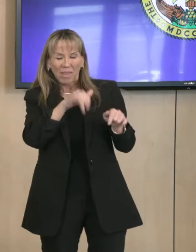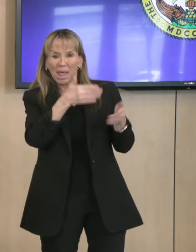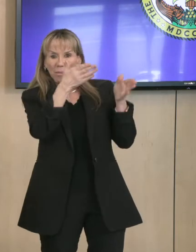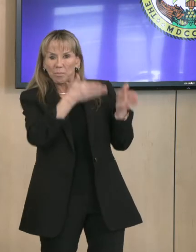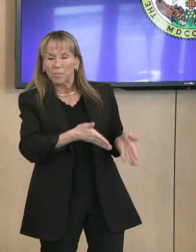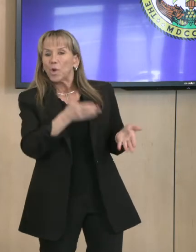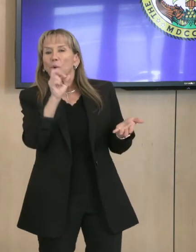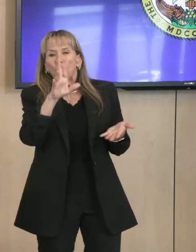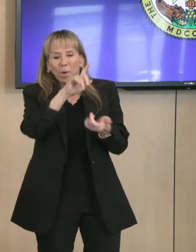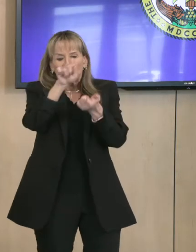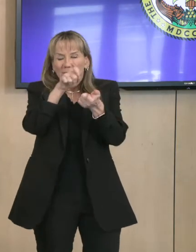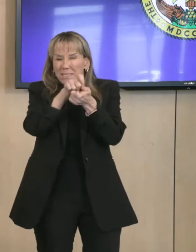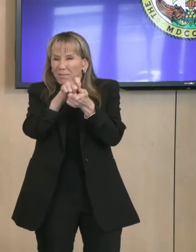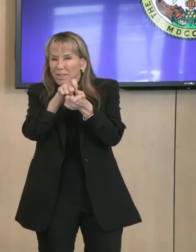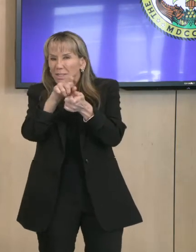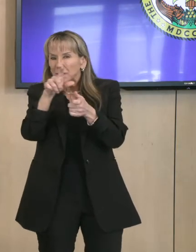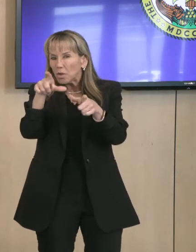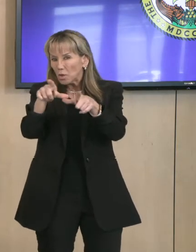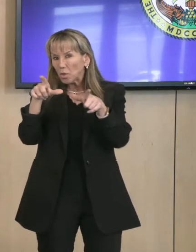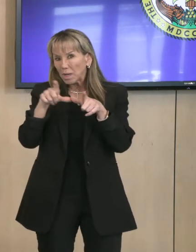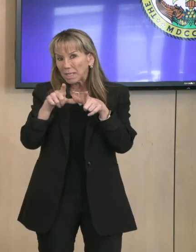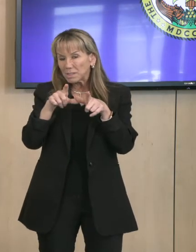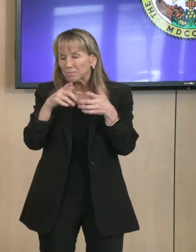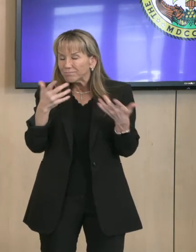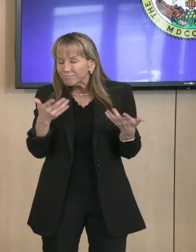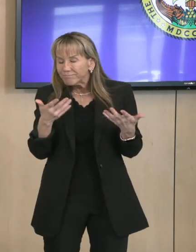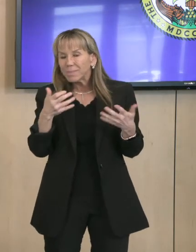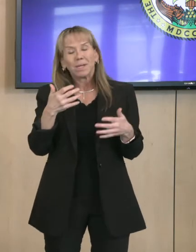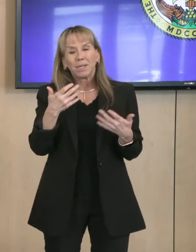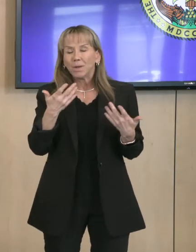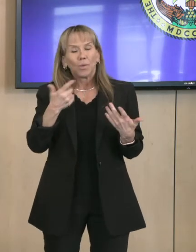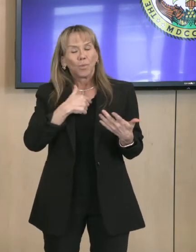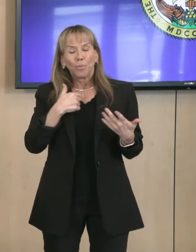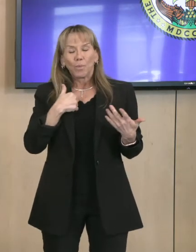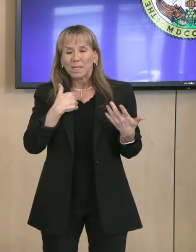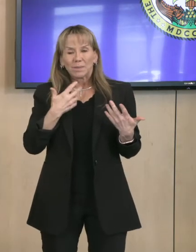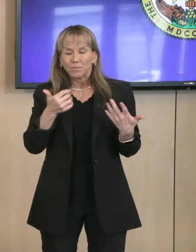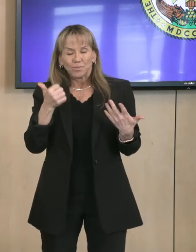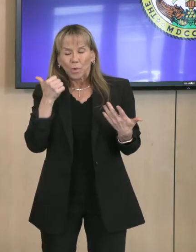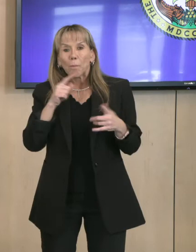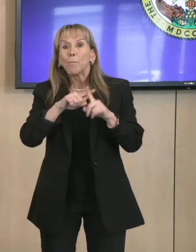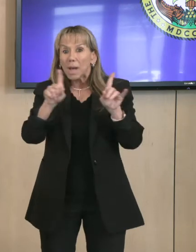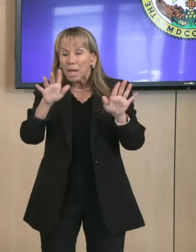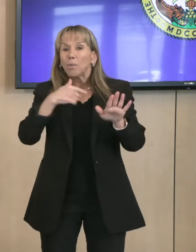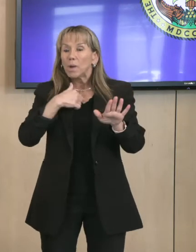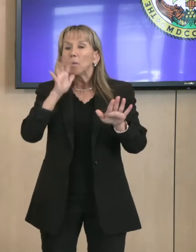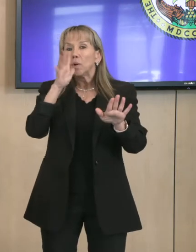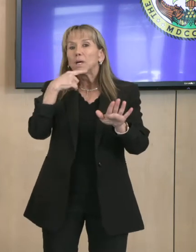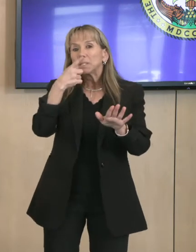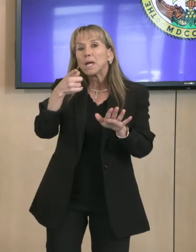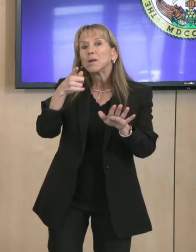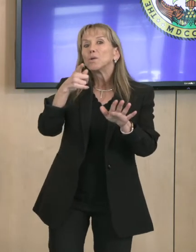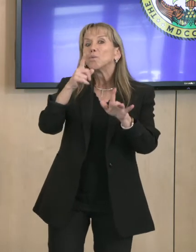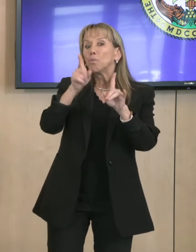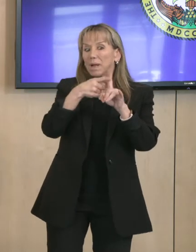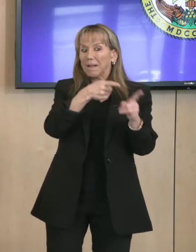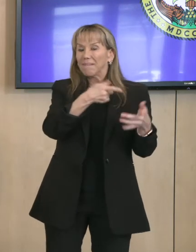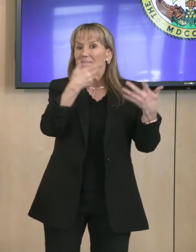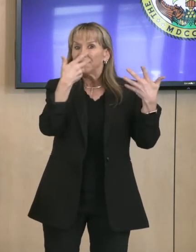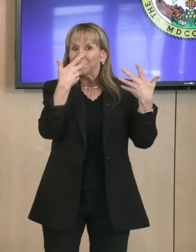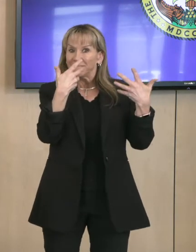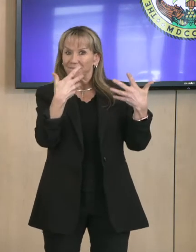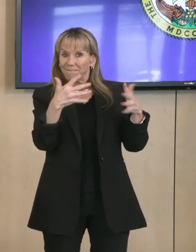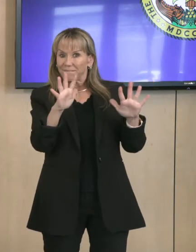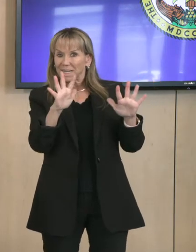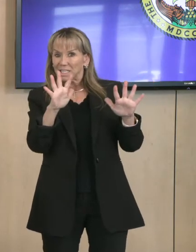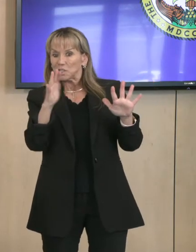locations when these questions are asked. We will confirm a specific location when there is a